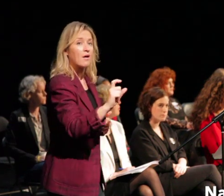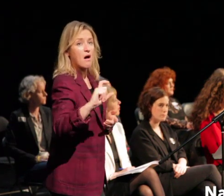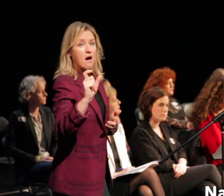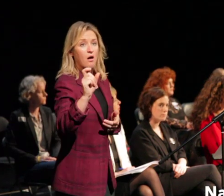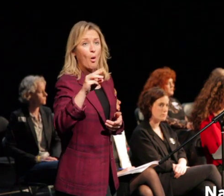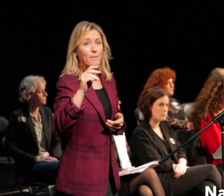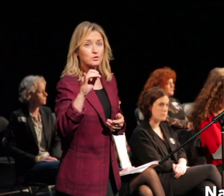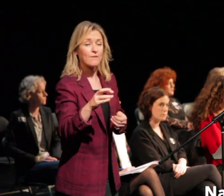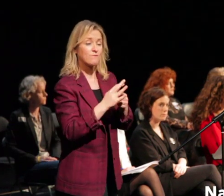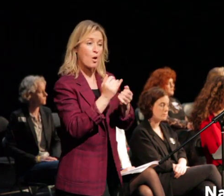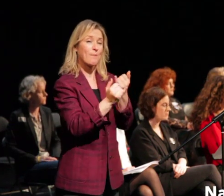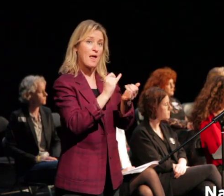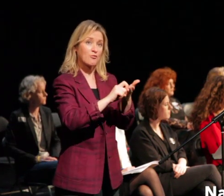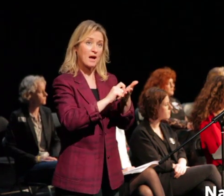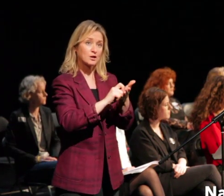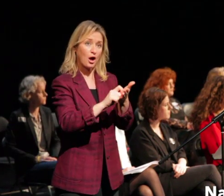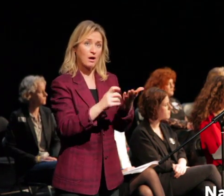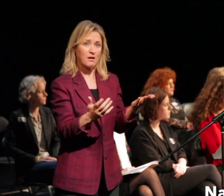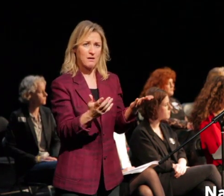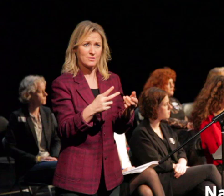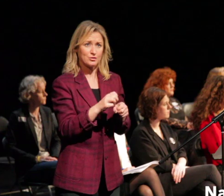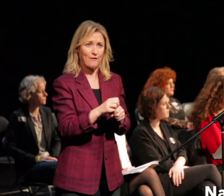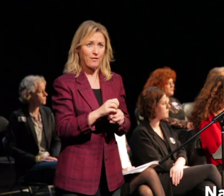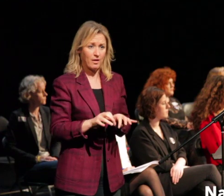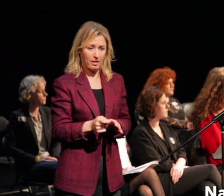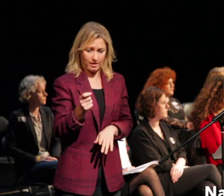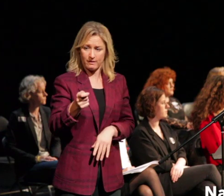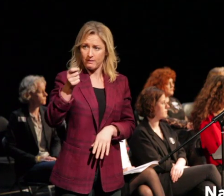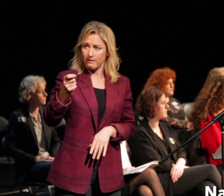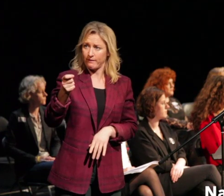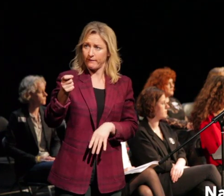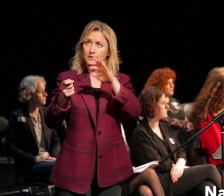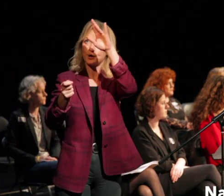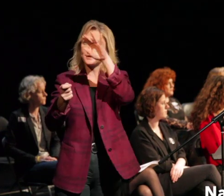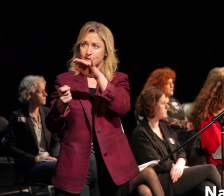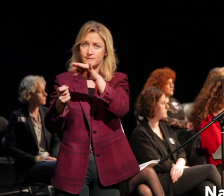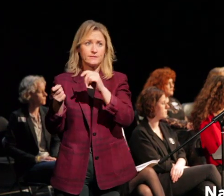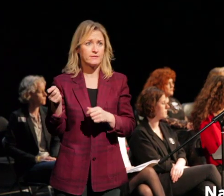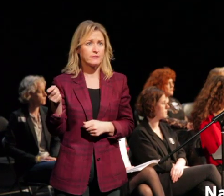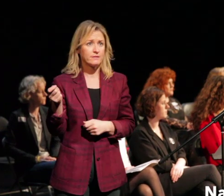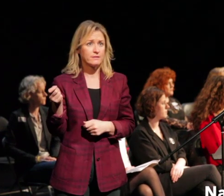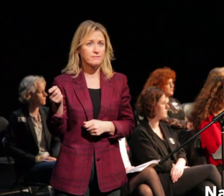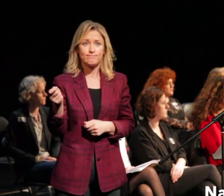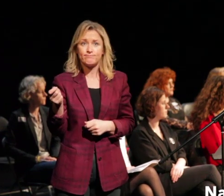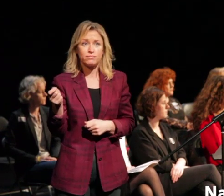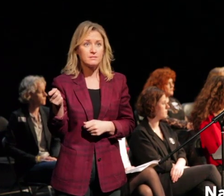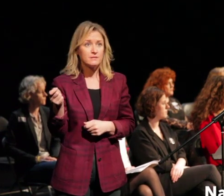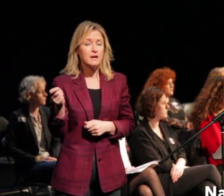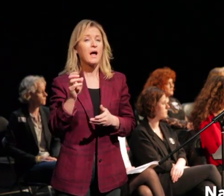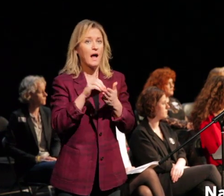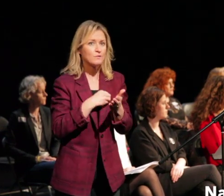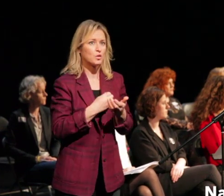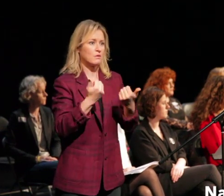is to produce that playwright's work. I've worked at the Abbey before, and I believe there's no lack of goodwill here towards commissioning female